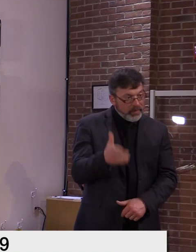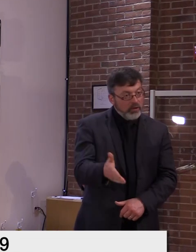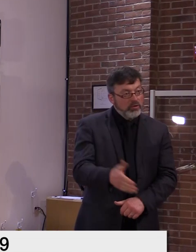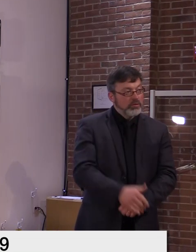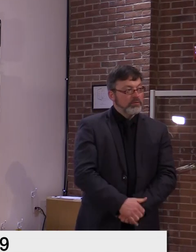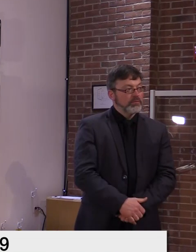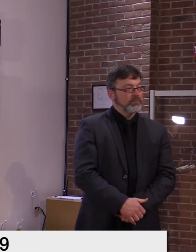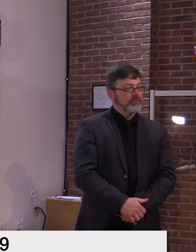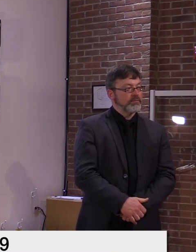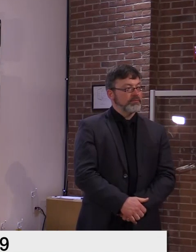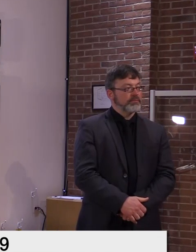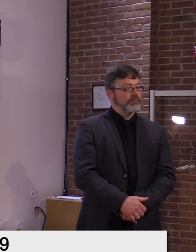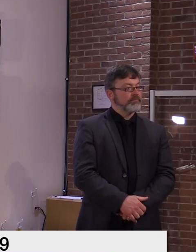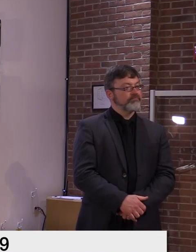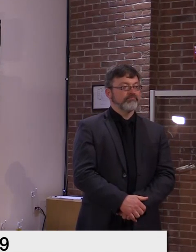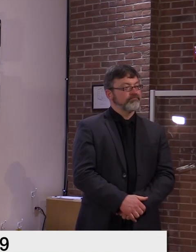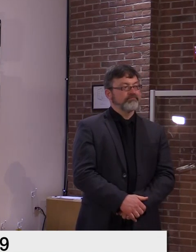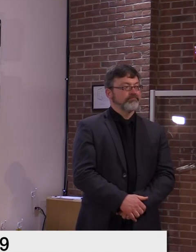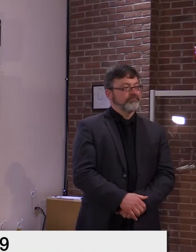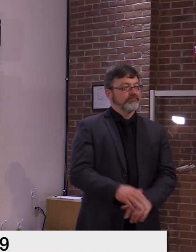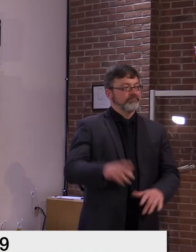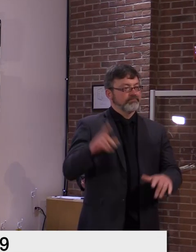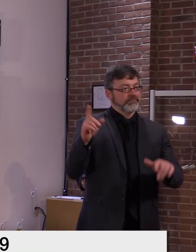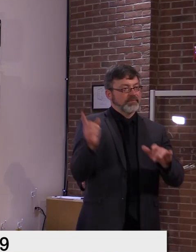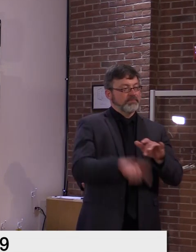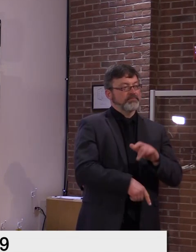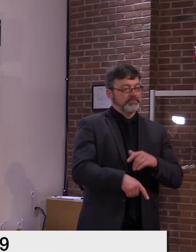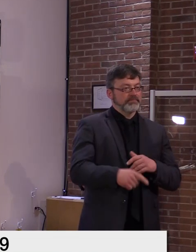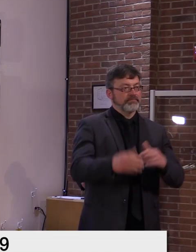All right, we'll go to Tom at Compass, Vermont.